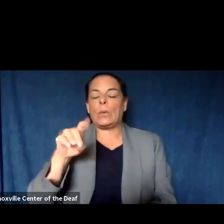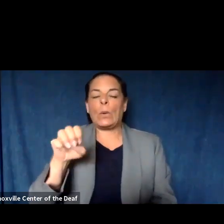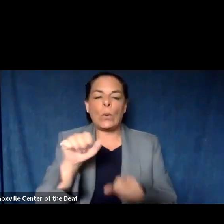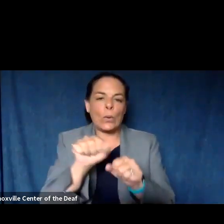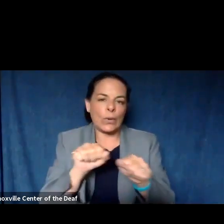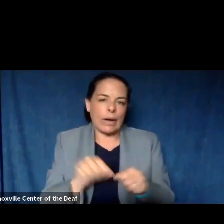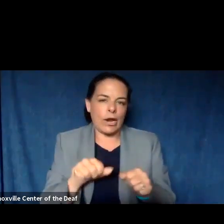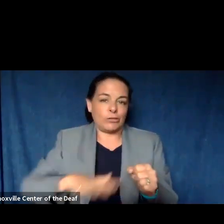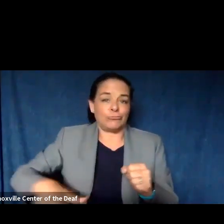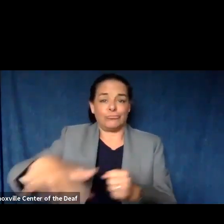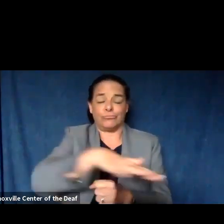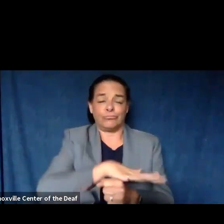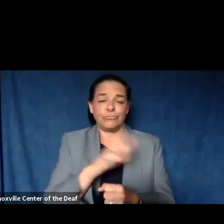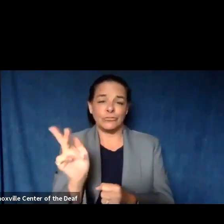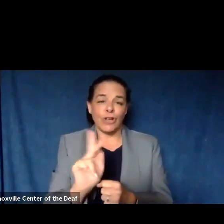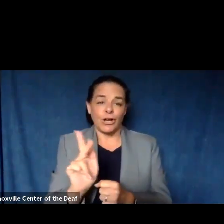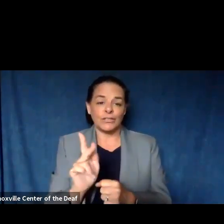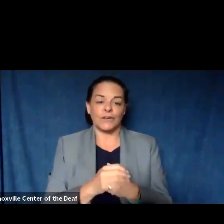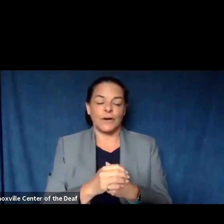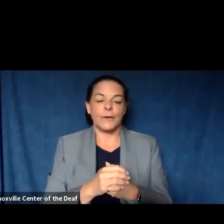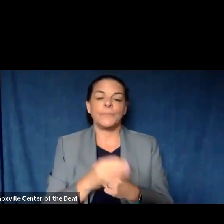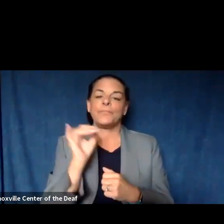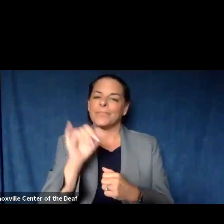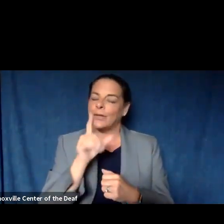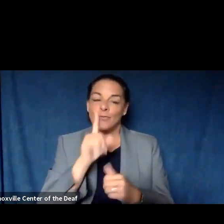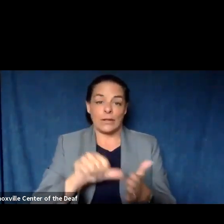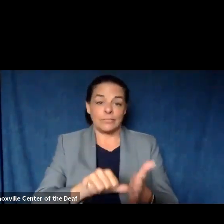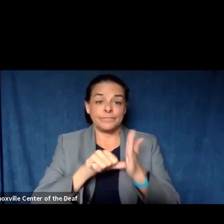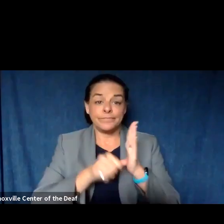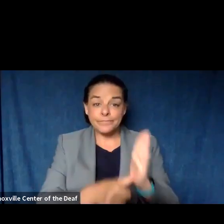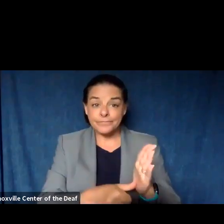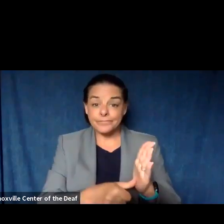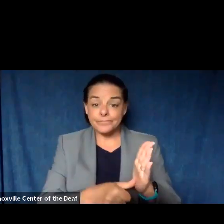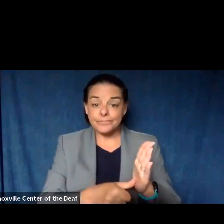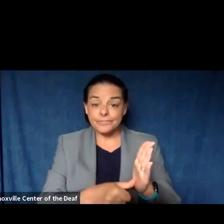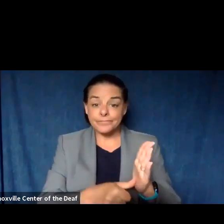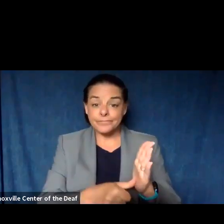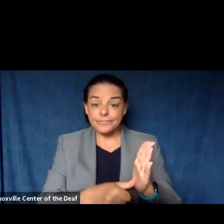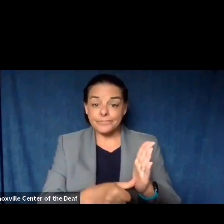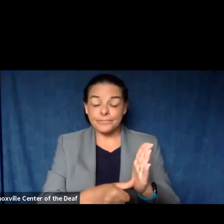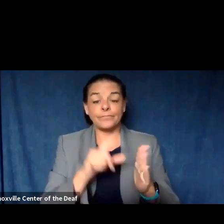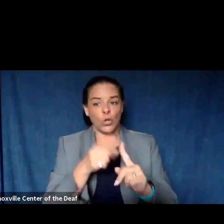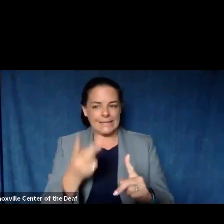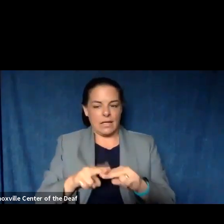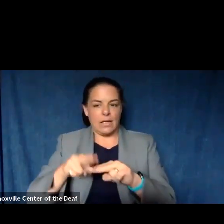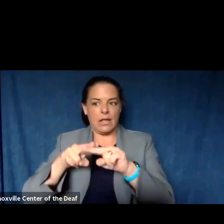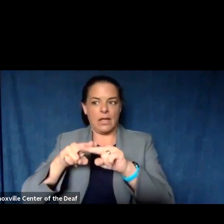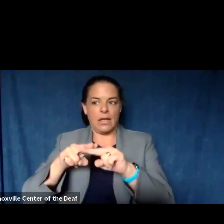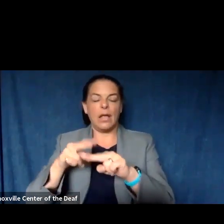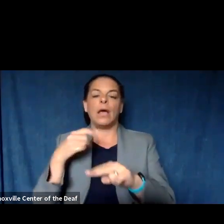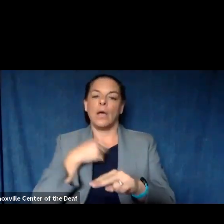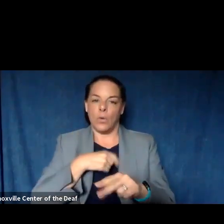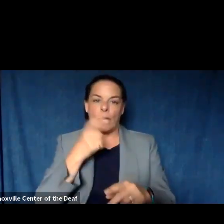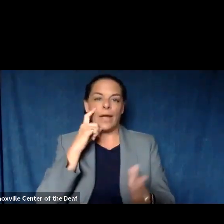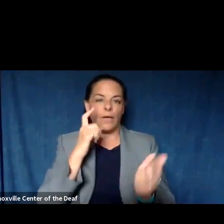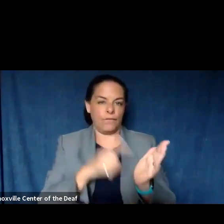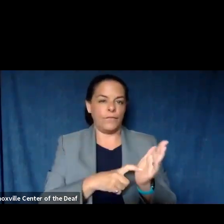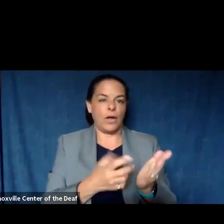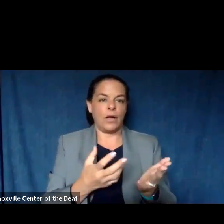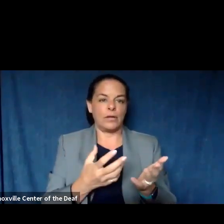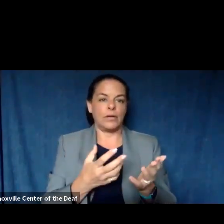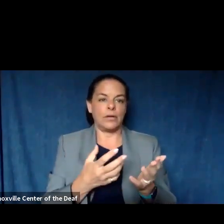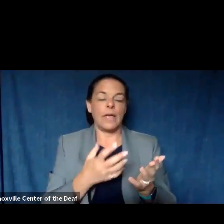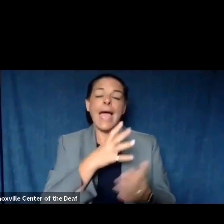county. And that's really to reiterate, when we start seeing these things rise across the board, we're seeing a lot of, and